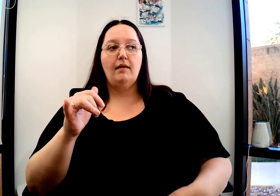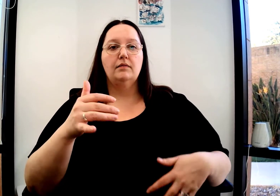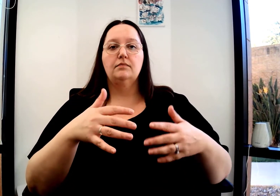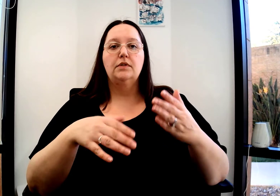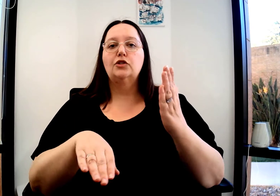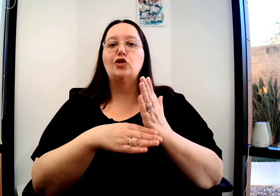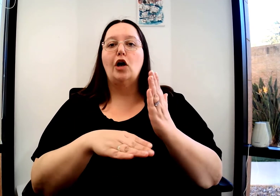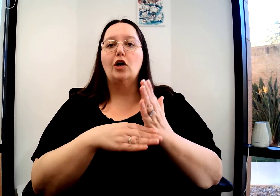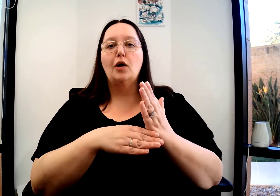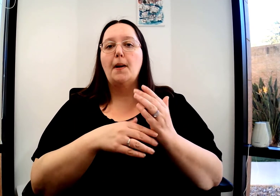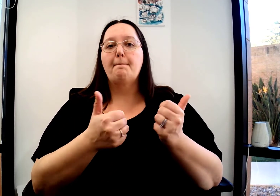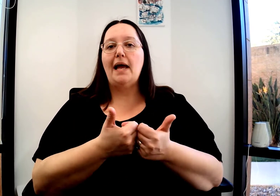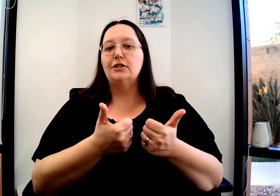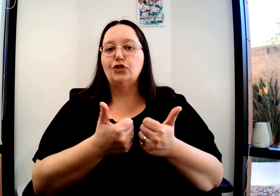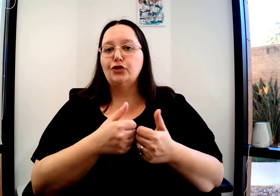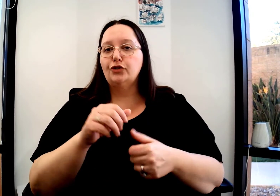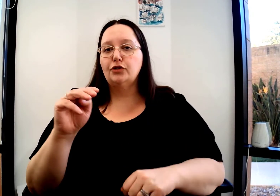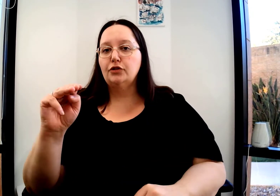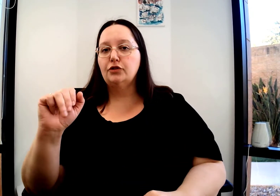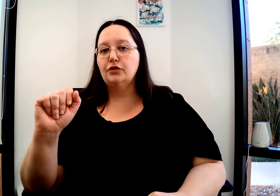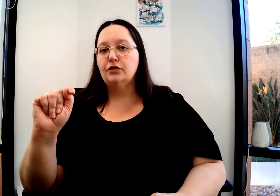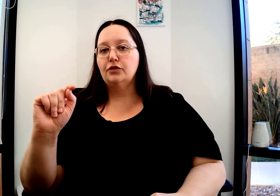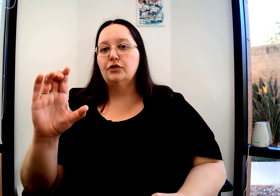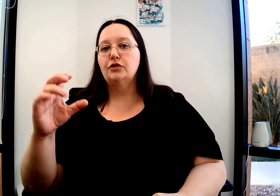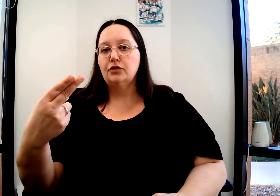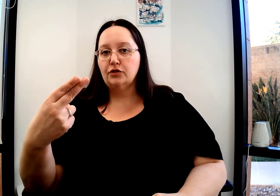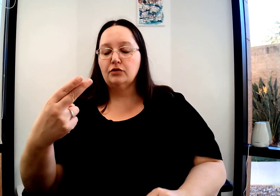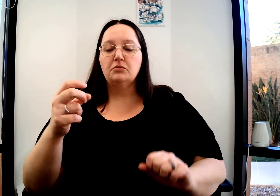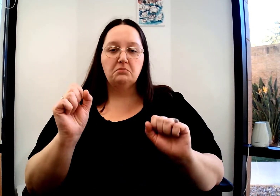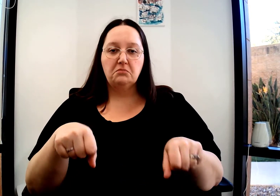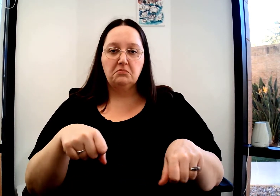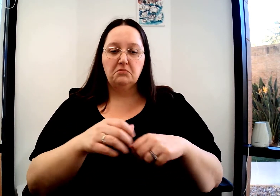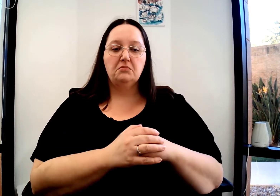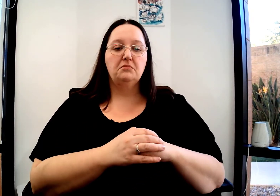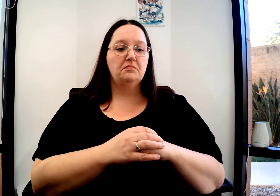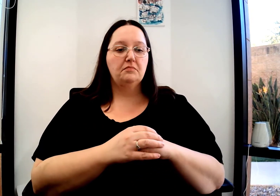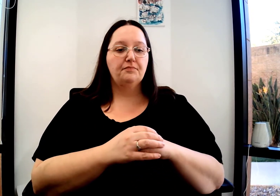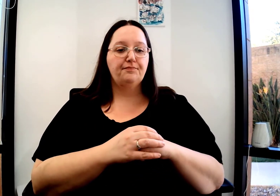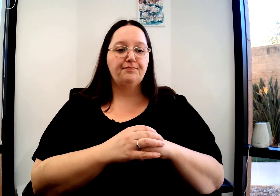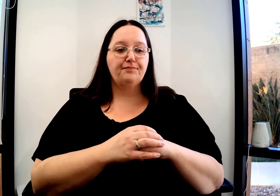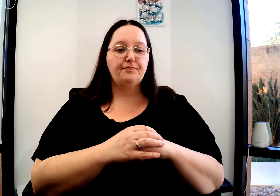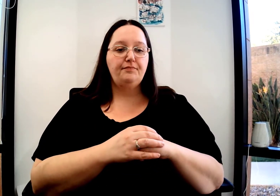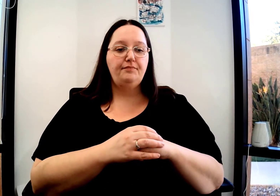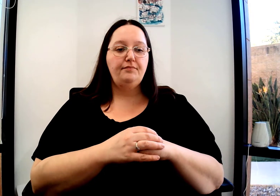sign game, the noun. Kind of like a match, right? Soccer match. You would sign game.